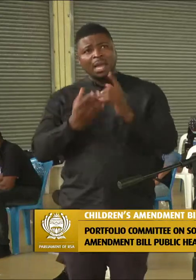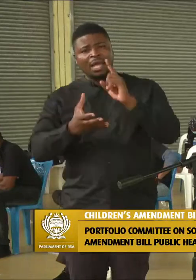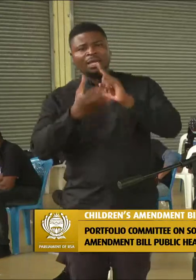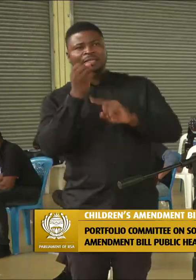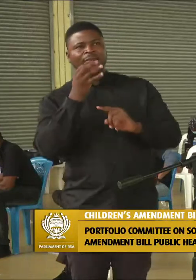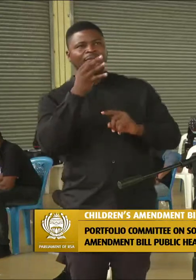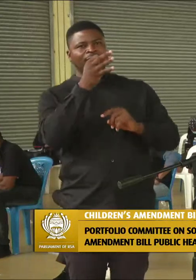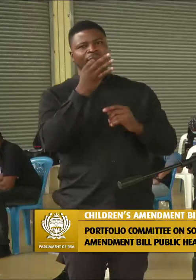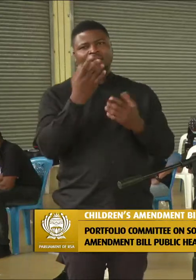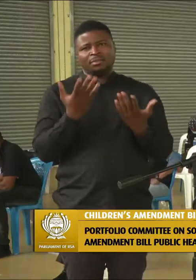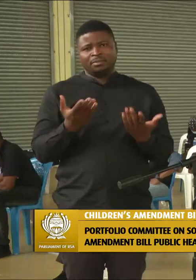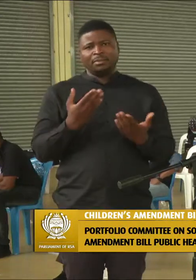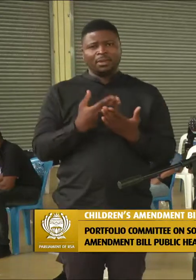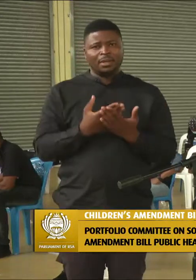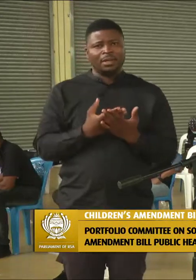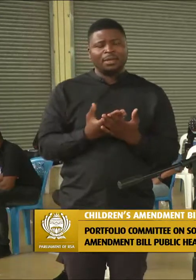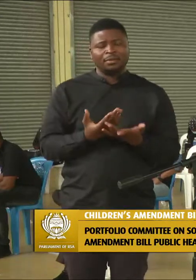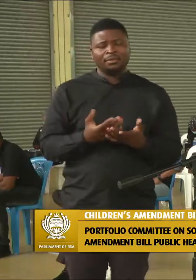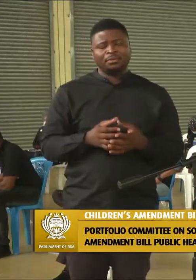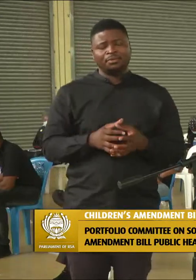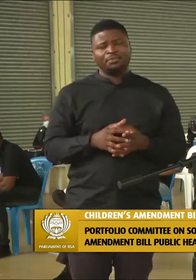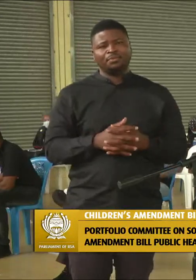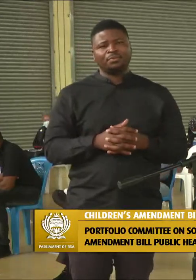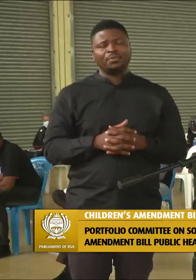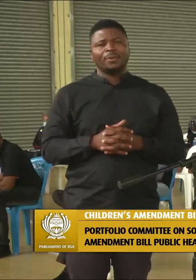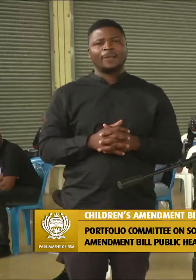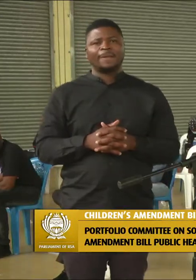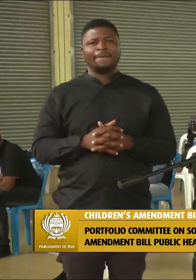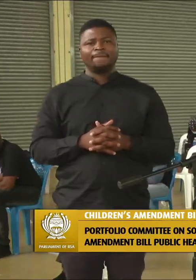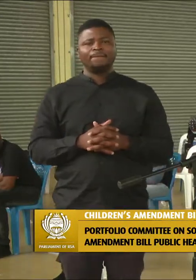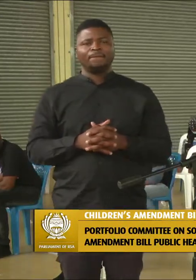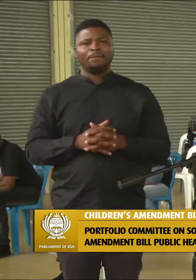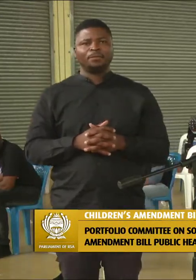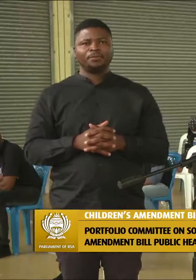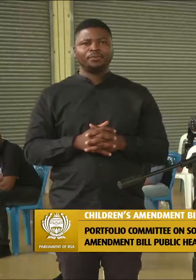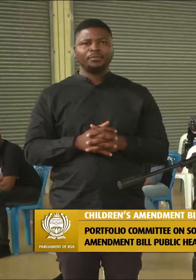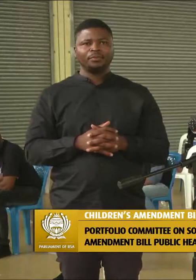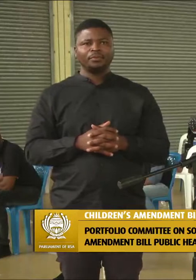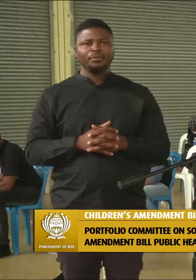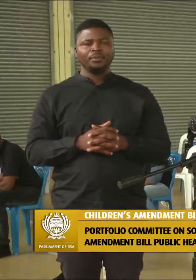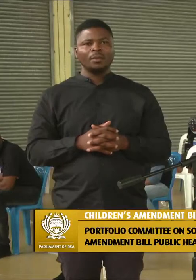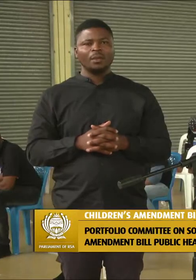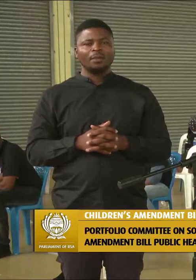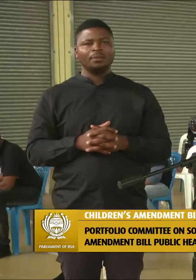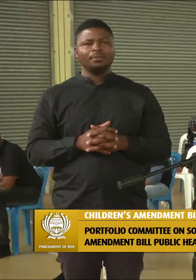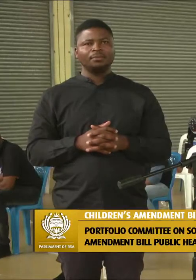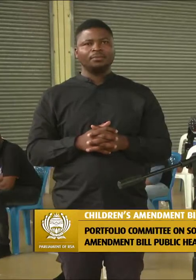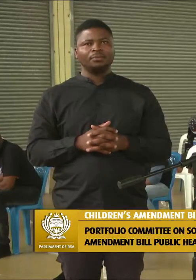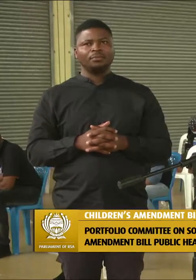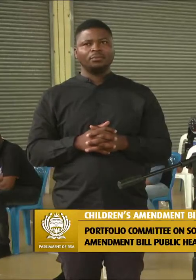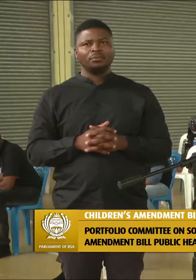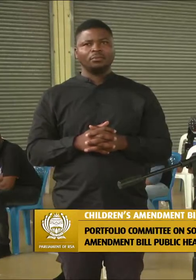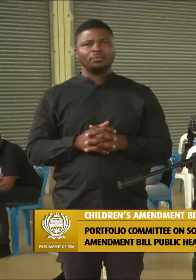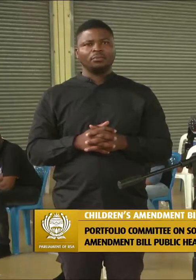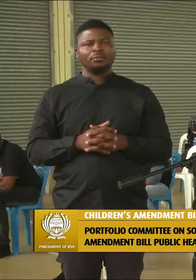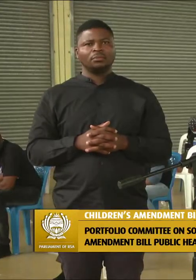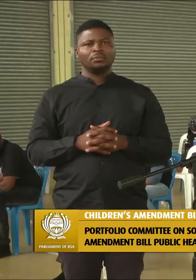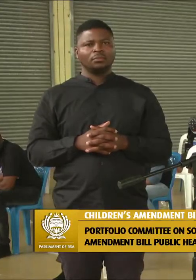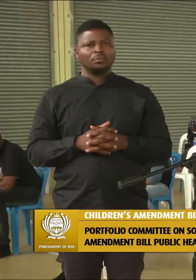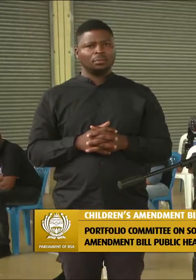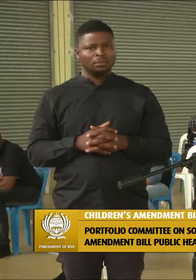ECDs that children are the wisdom of the nation. Yes, and njengoba futhi singenazo zonke lezi